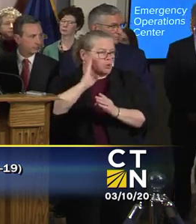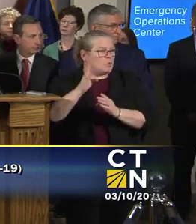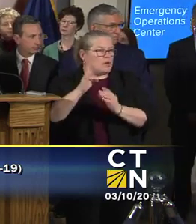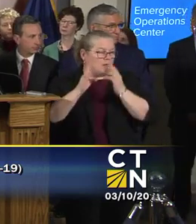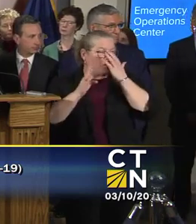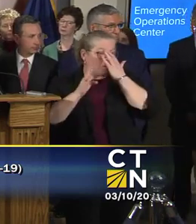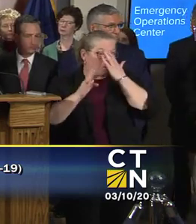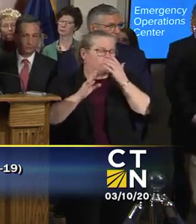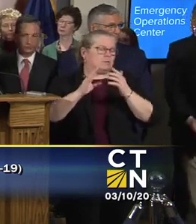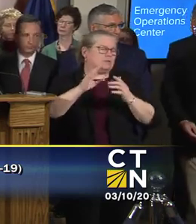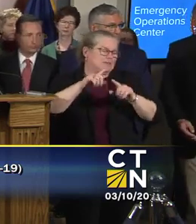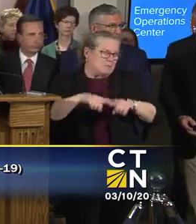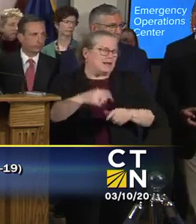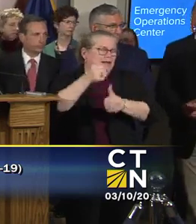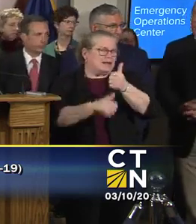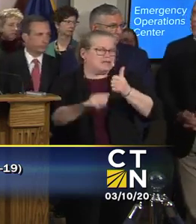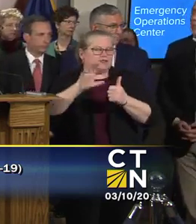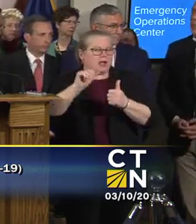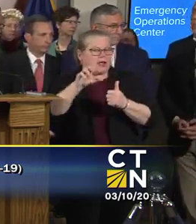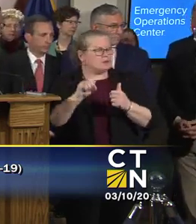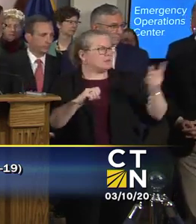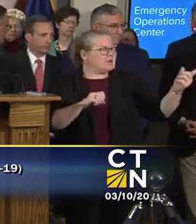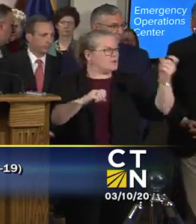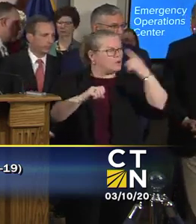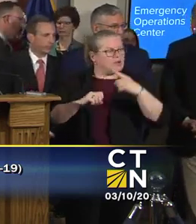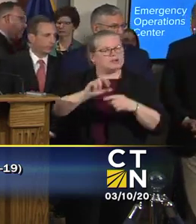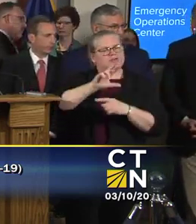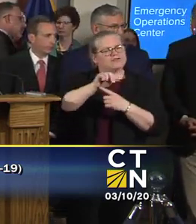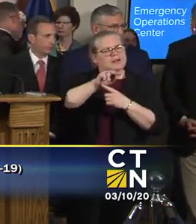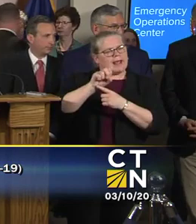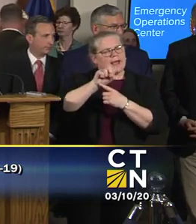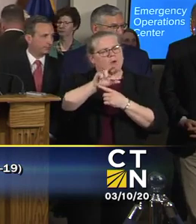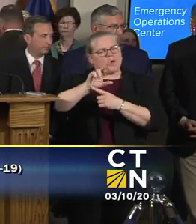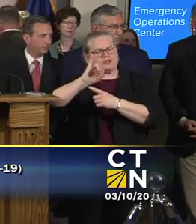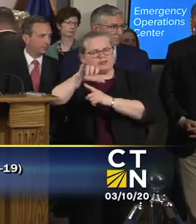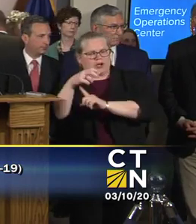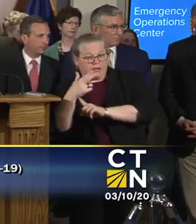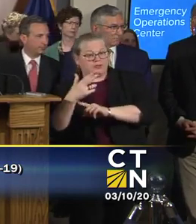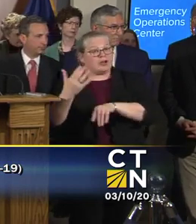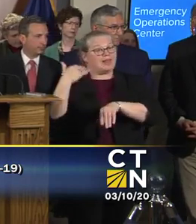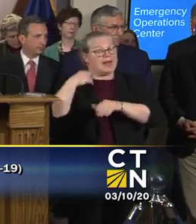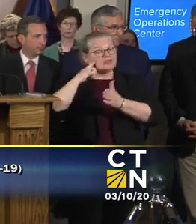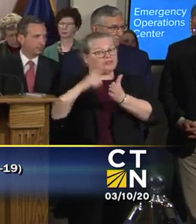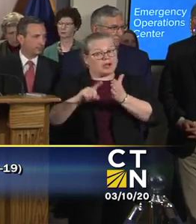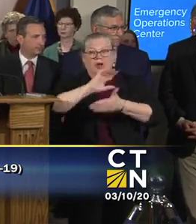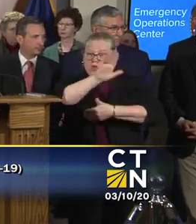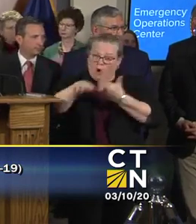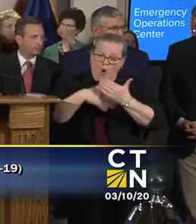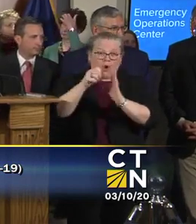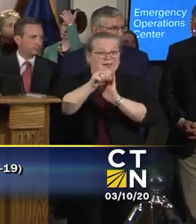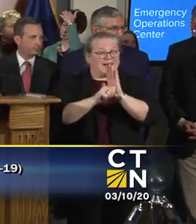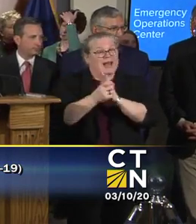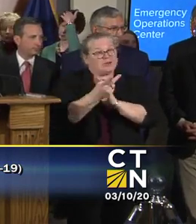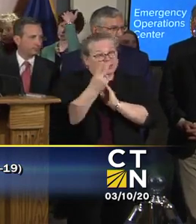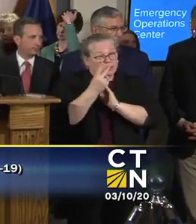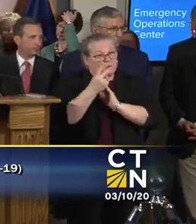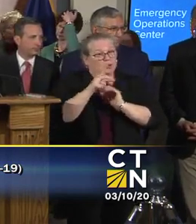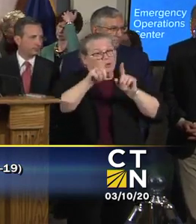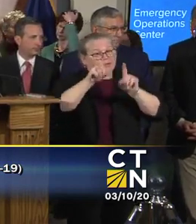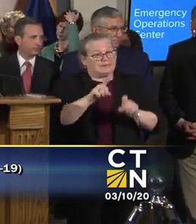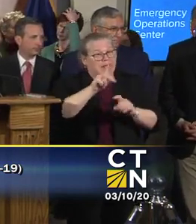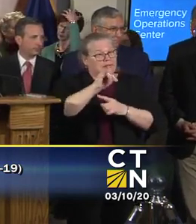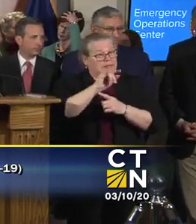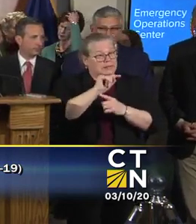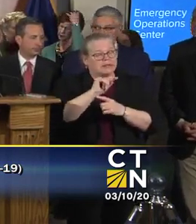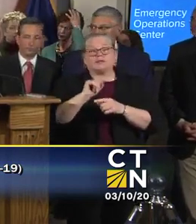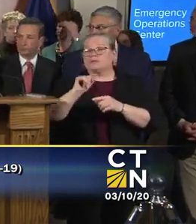case-by-case basis. This is for Renee or Josh. At last check, the whole state had 2 test kits. Is the federal government doing any better in helping you